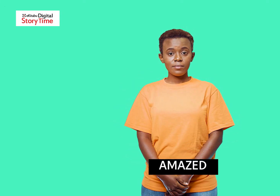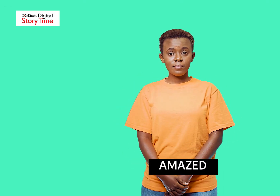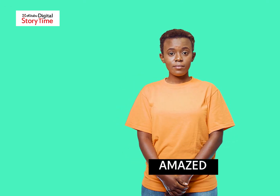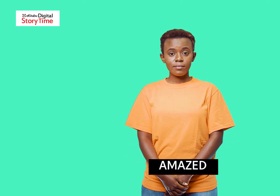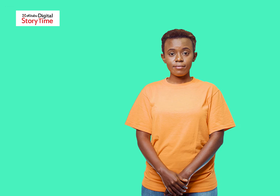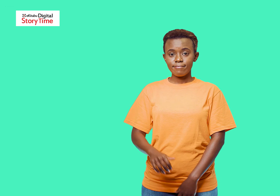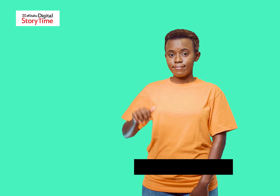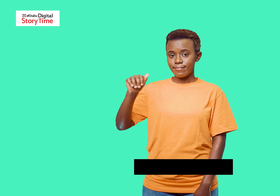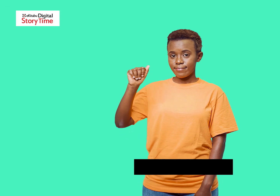Amazed.